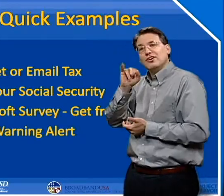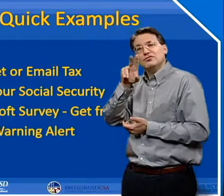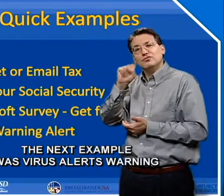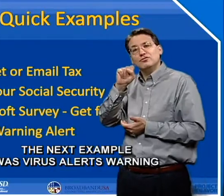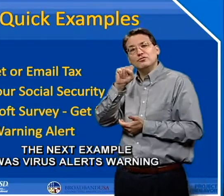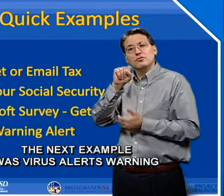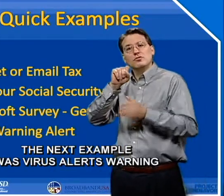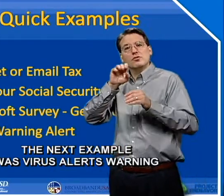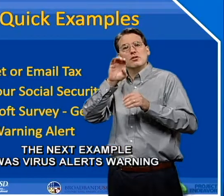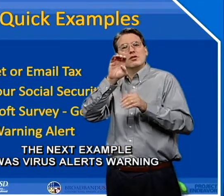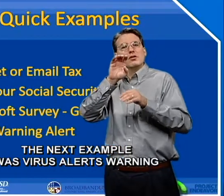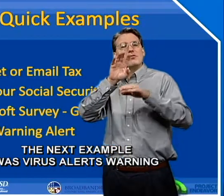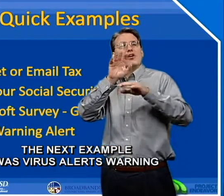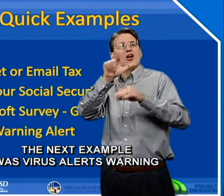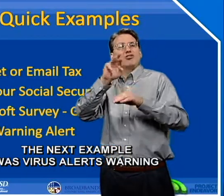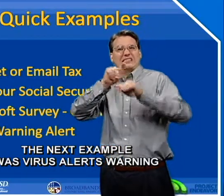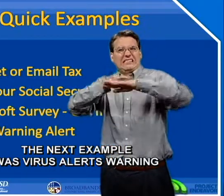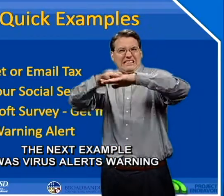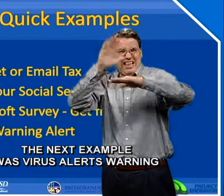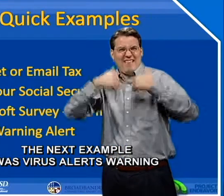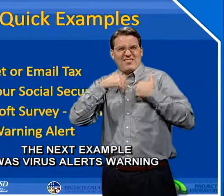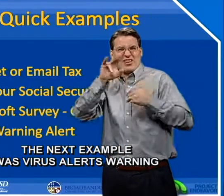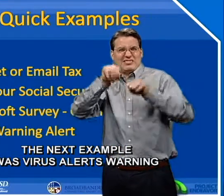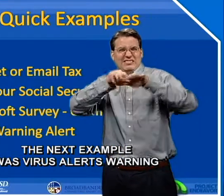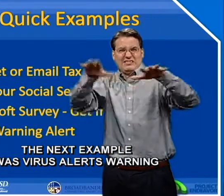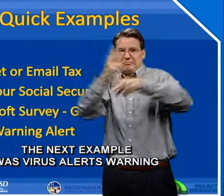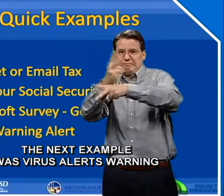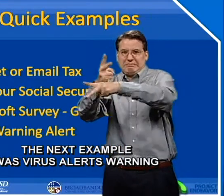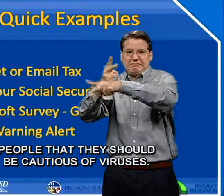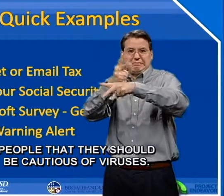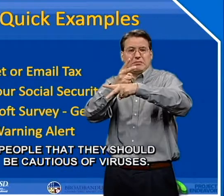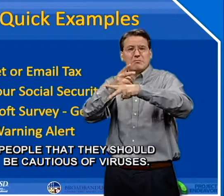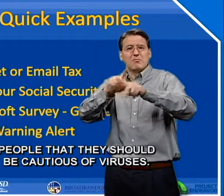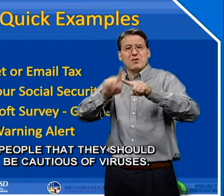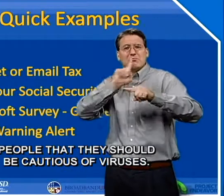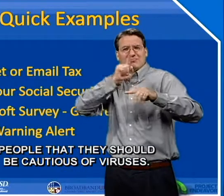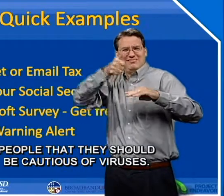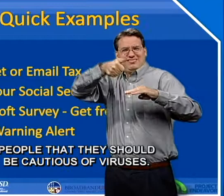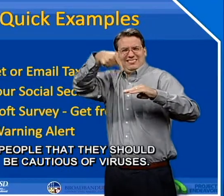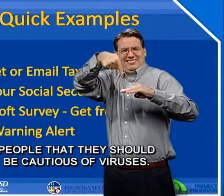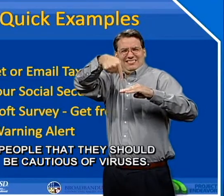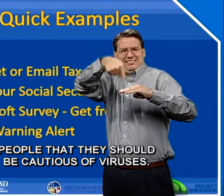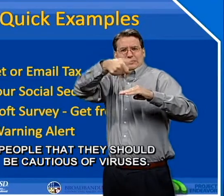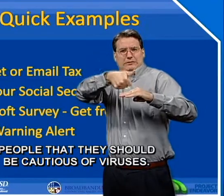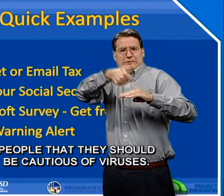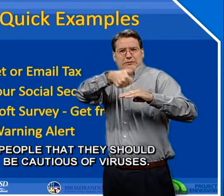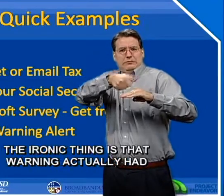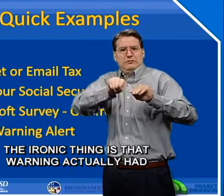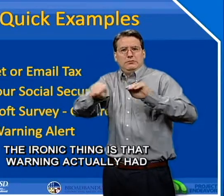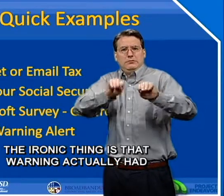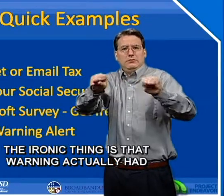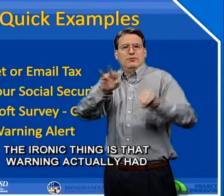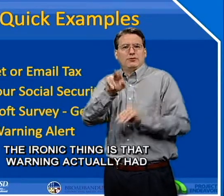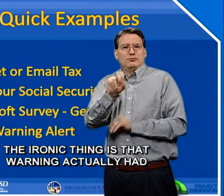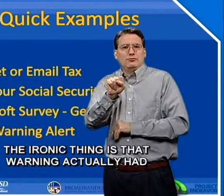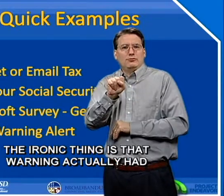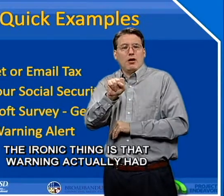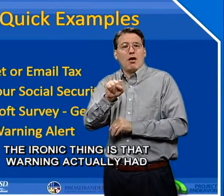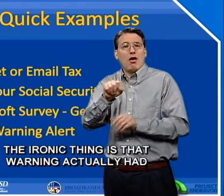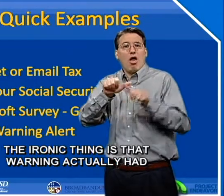The next example was virus alerts, warning people that they should be cautious of viruses. Well, the ironic thing is that